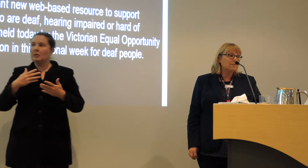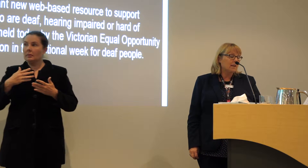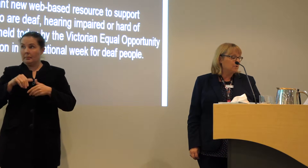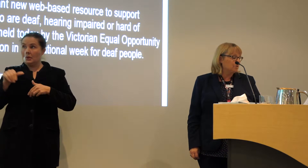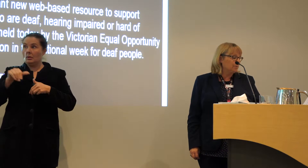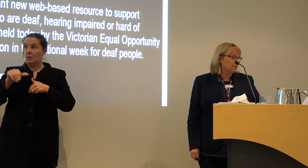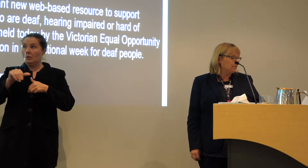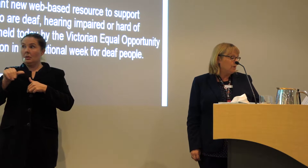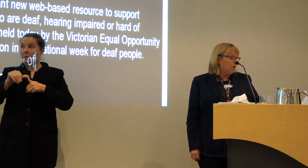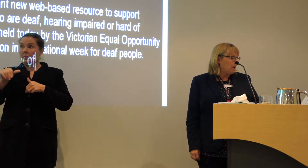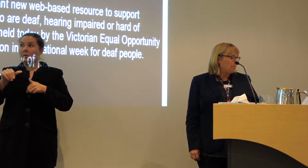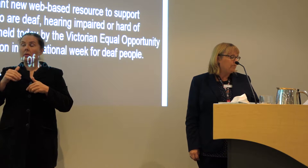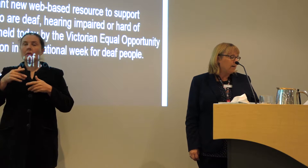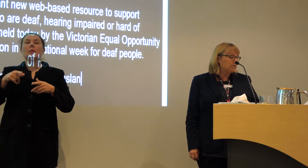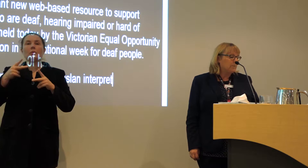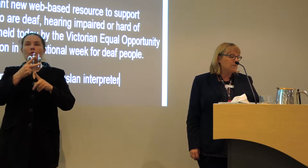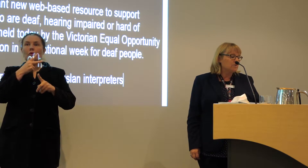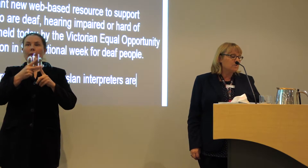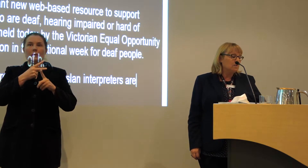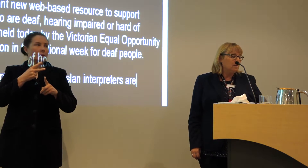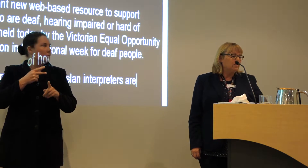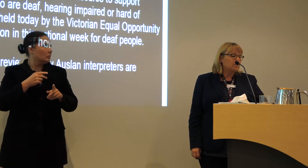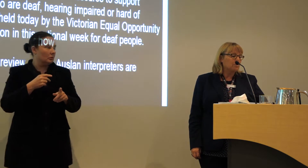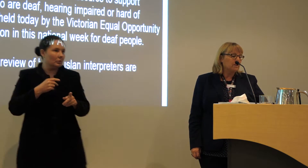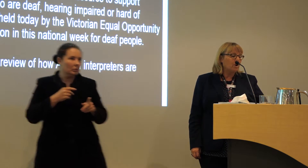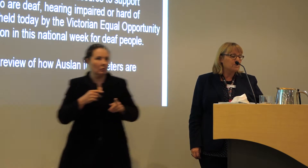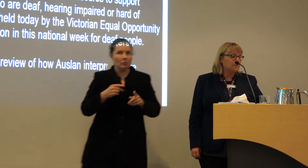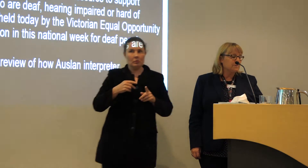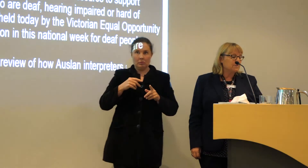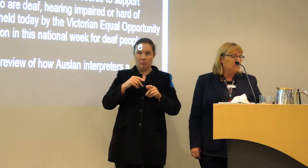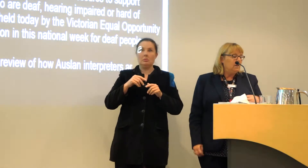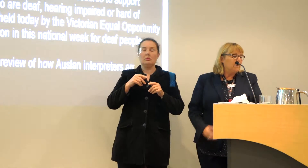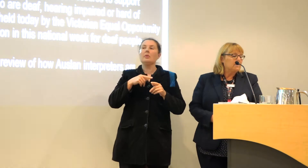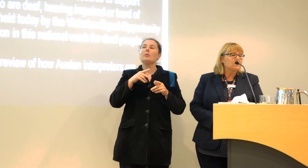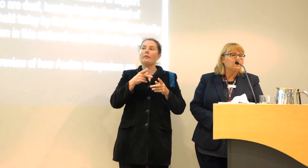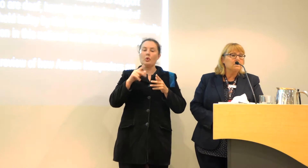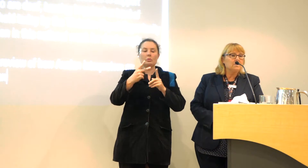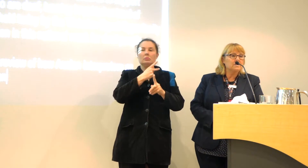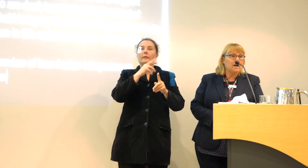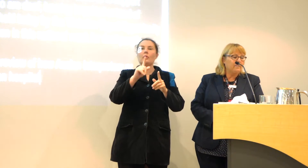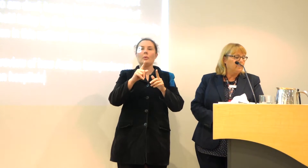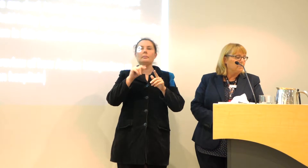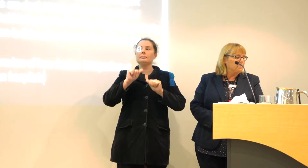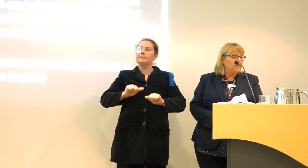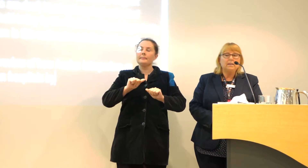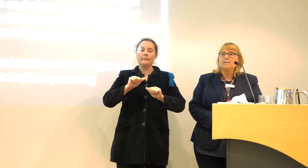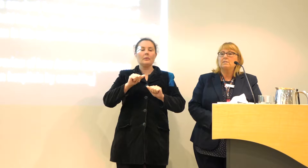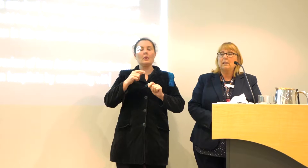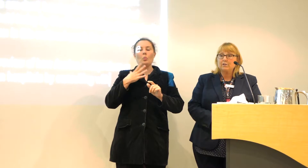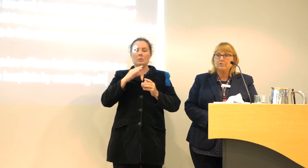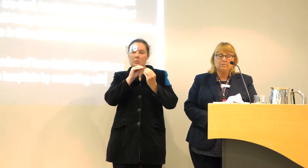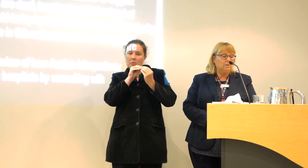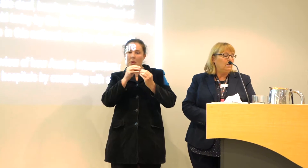how Auslan interpreters are provided to patients in Victorian hospitals by consulting with staff in